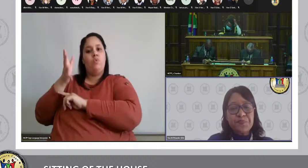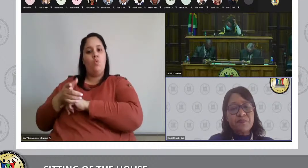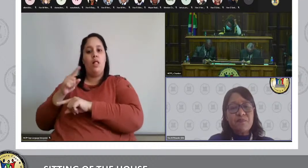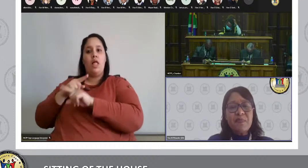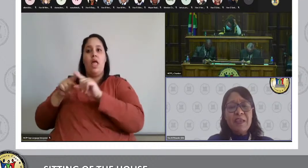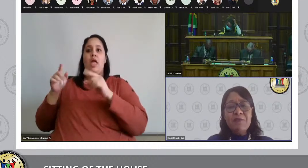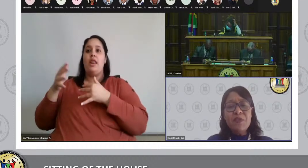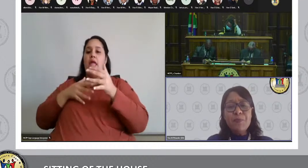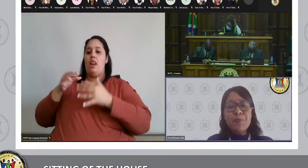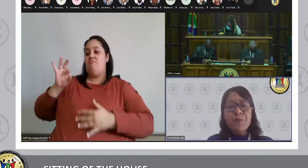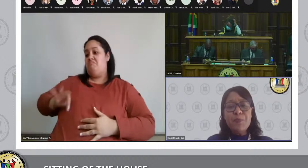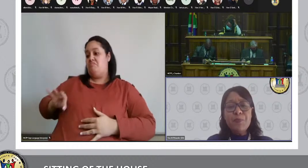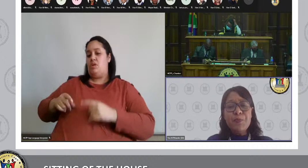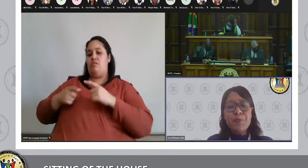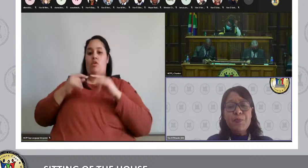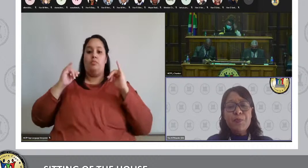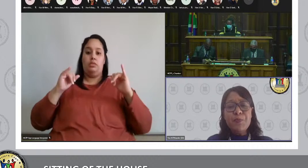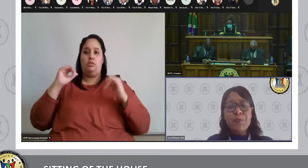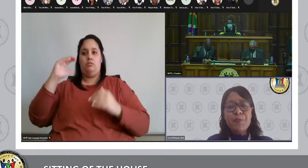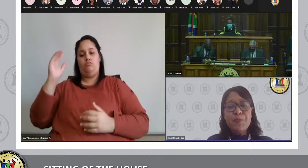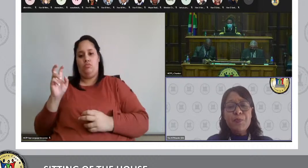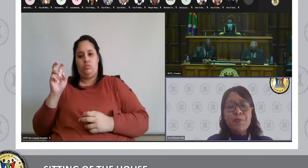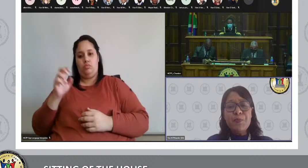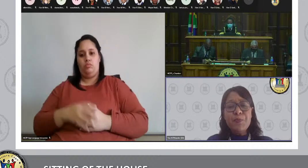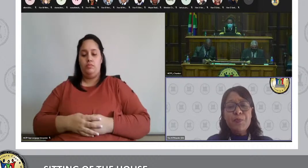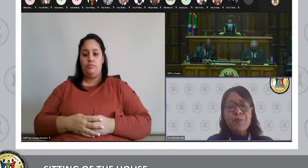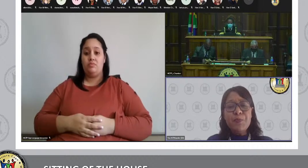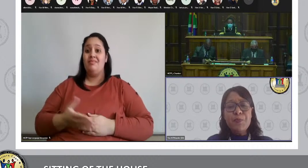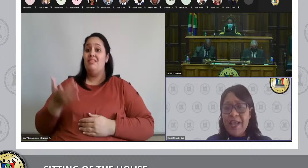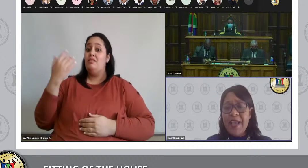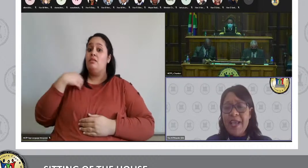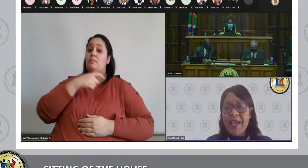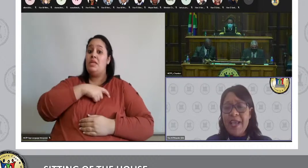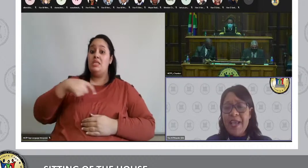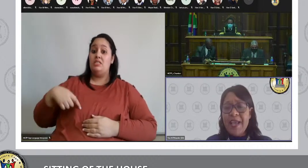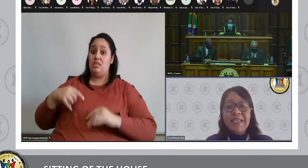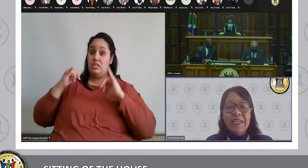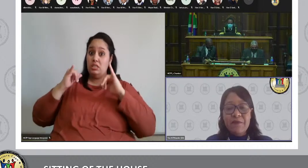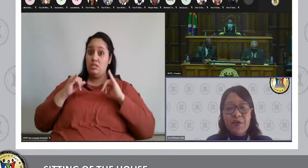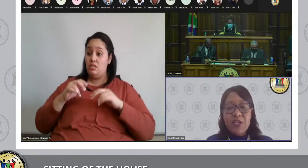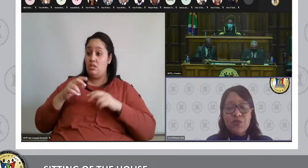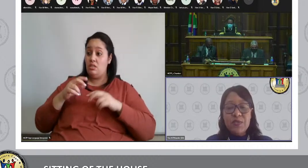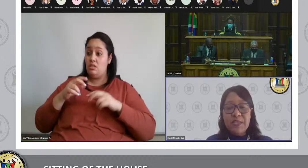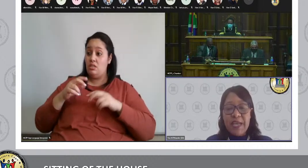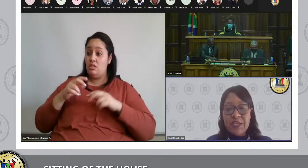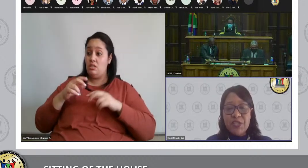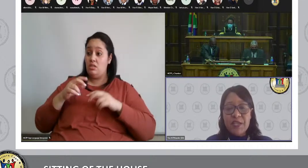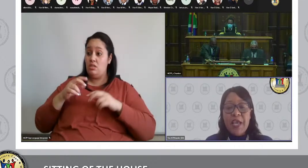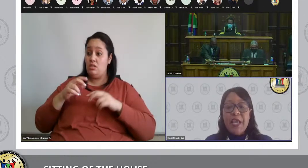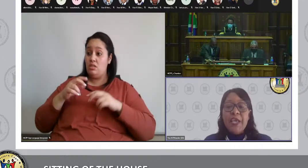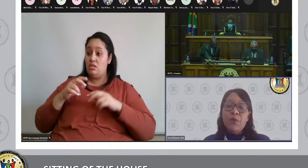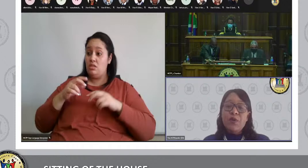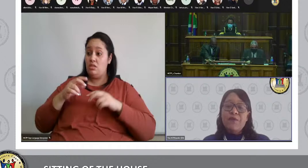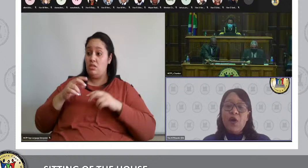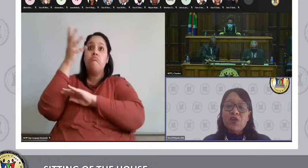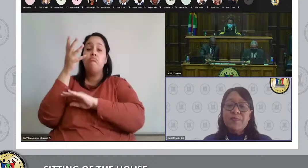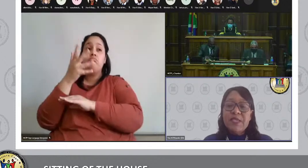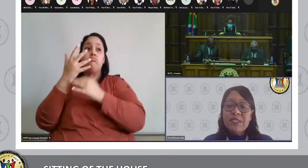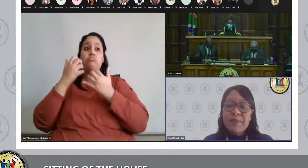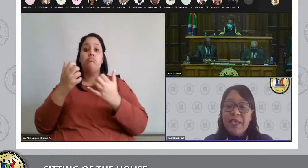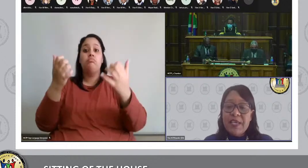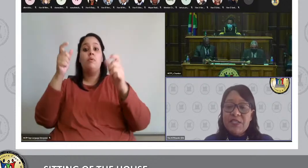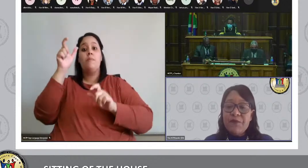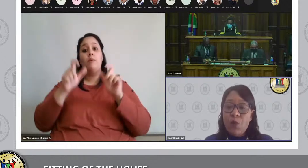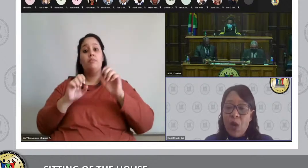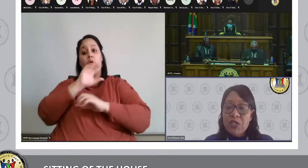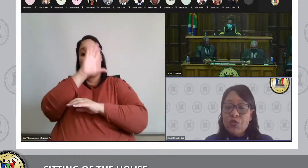quote. If the president was serious about corruption in this country and actually delivering to the nation, he would have asked